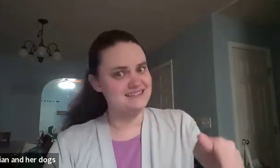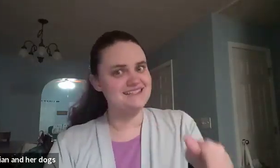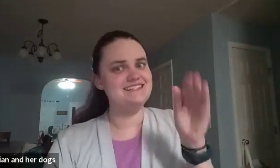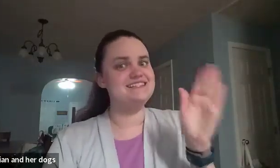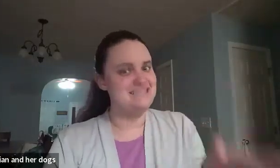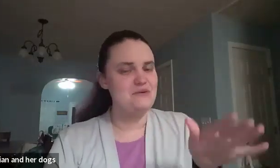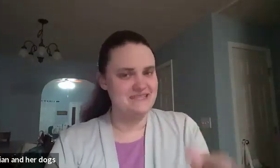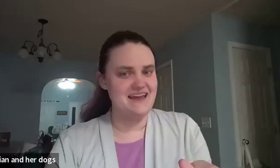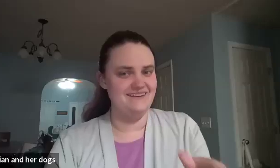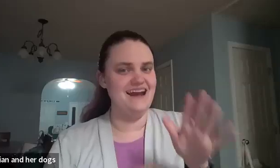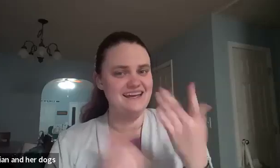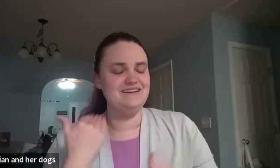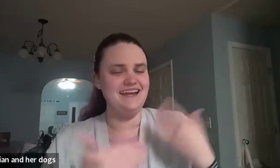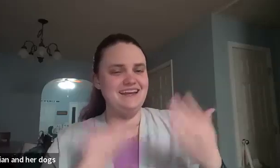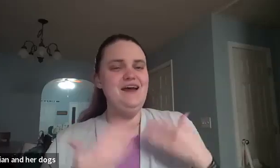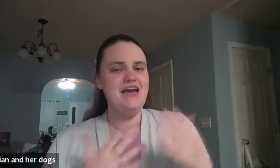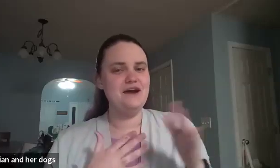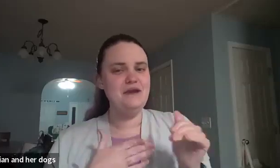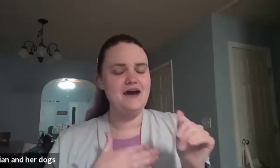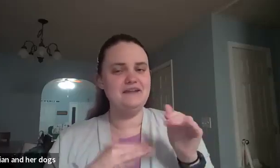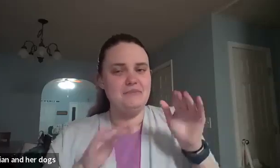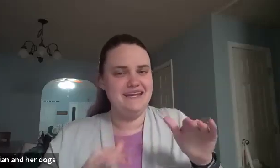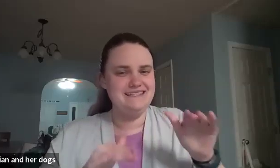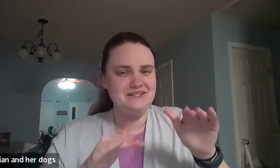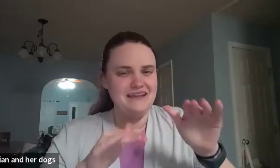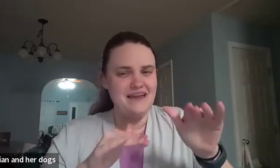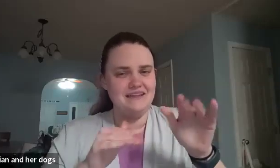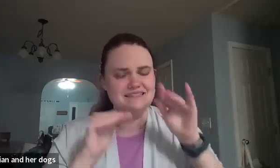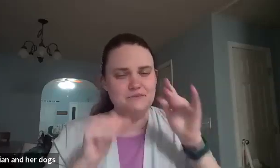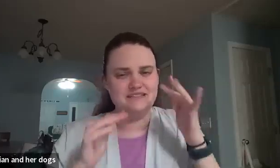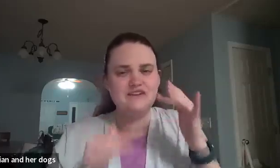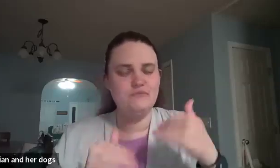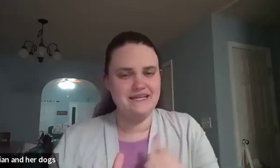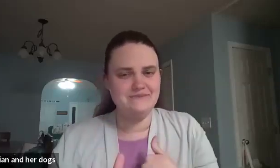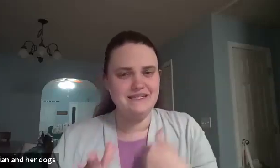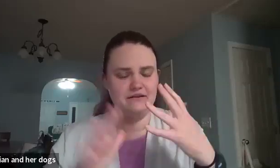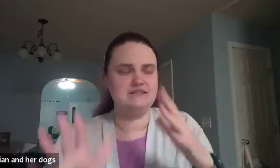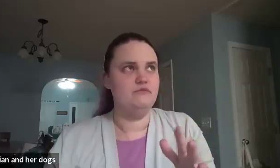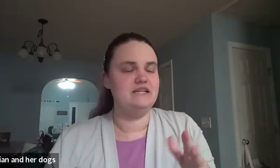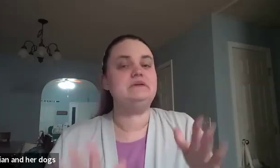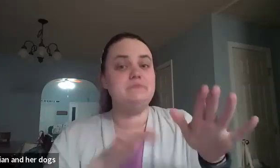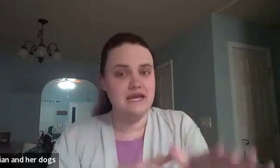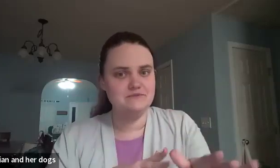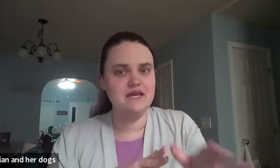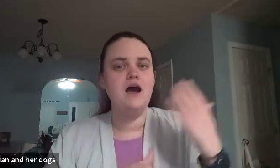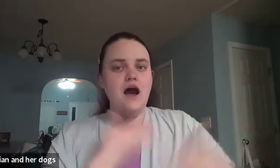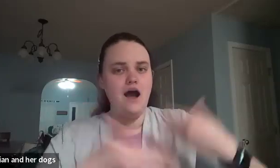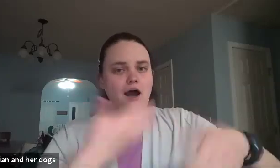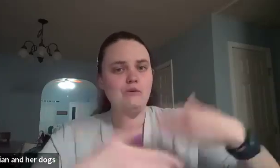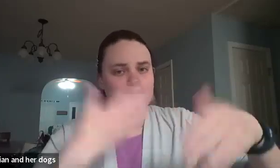fast, slow me down. I can like if I don't have like a pacer like that, like someone to to pace me, I will